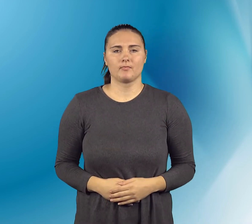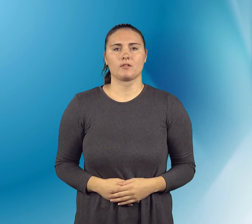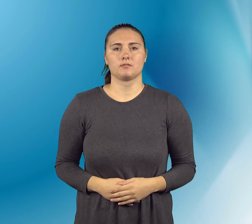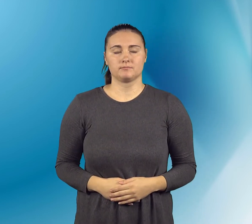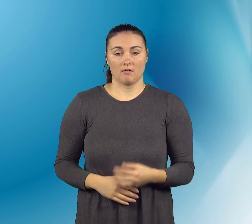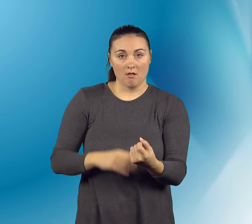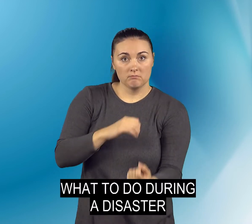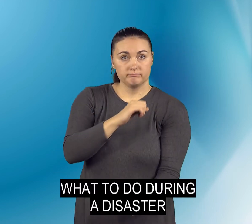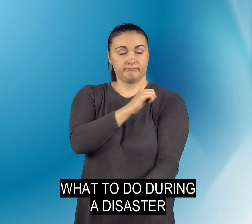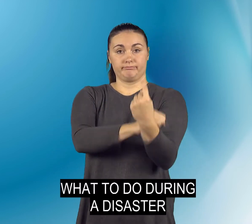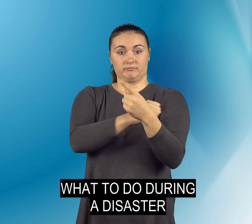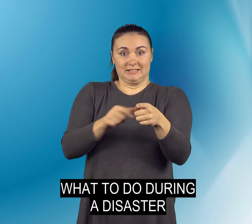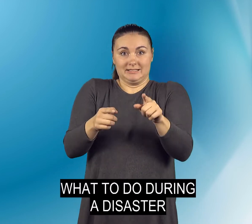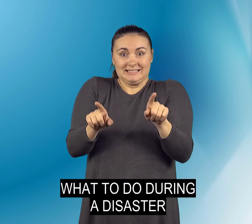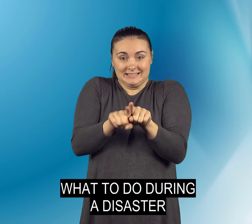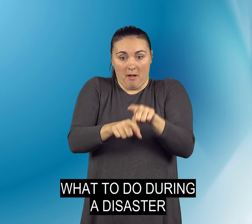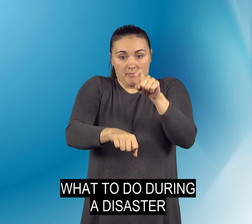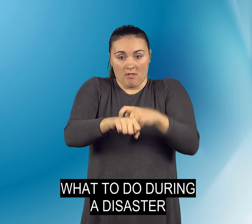What to do during a disaster.